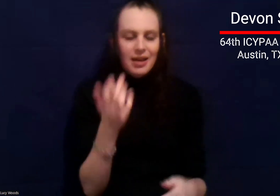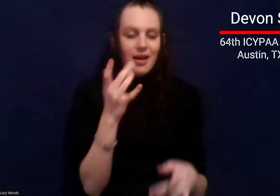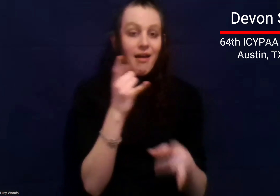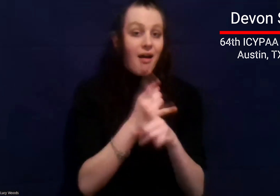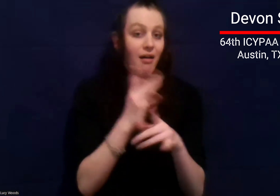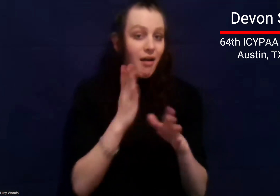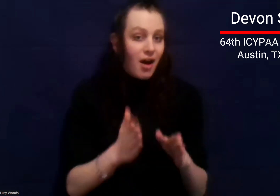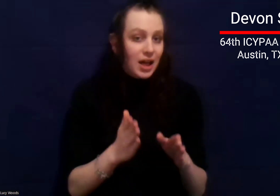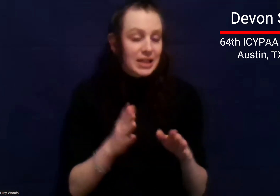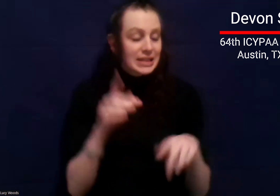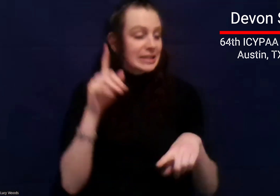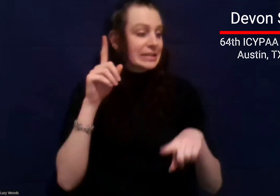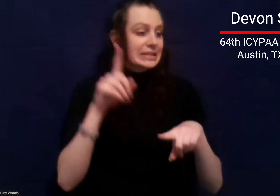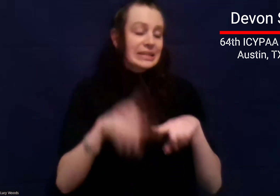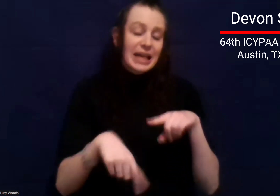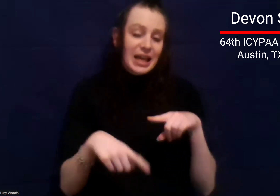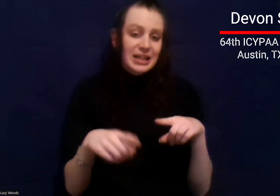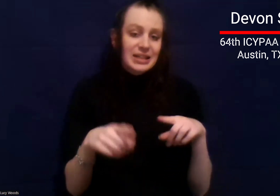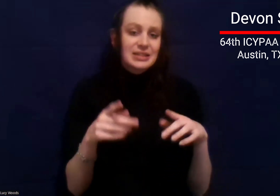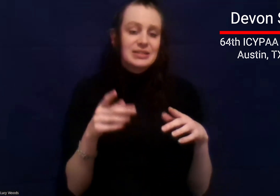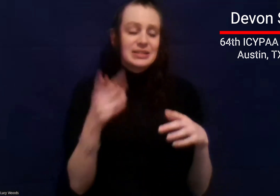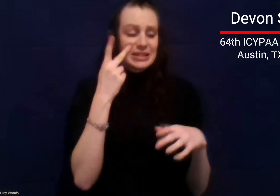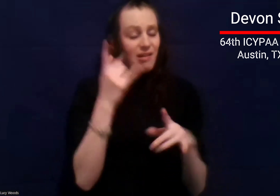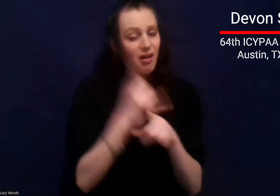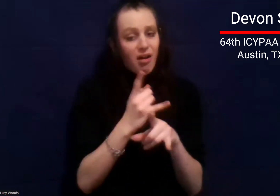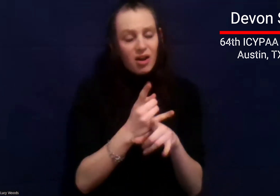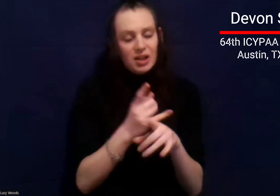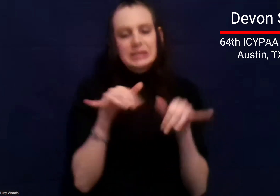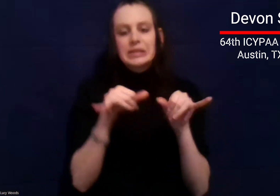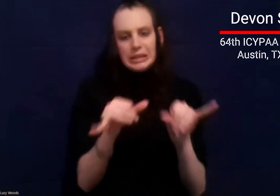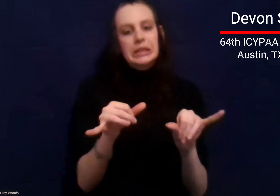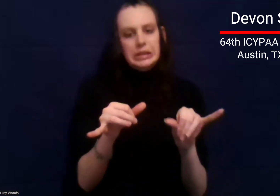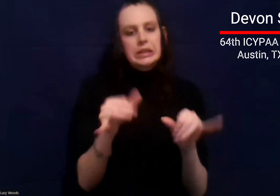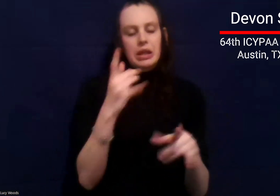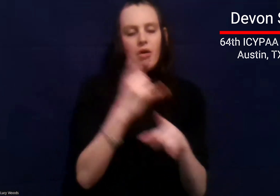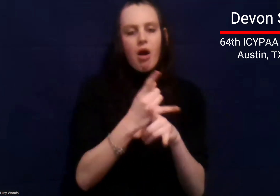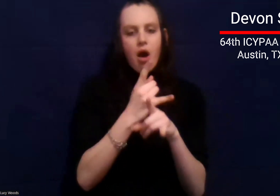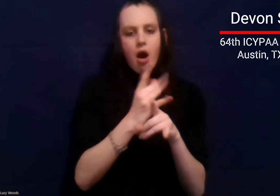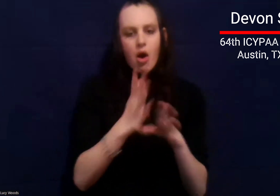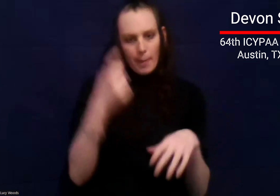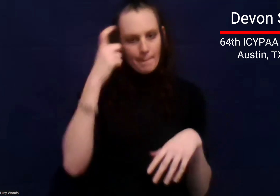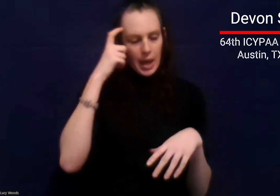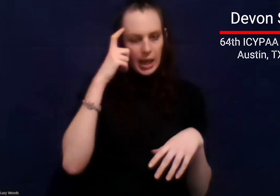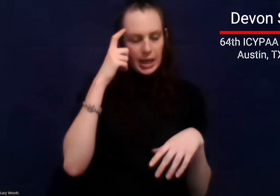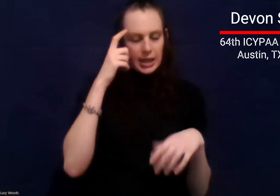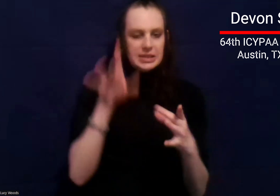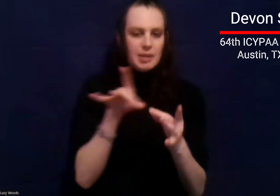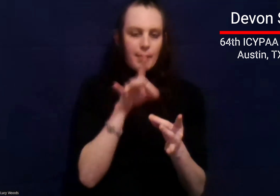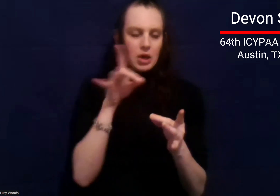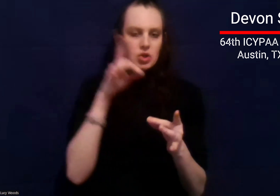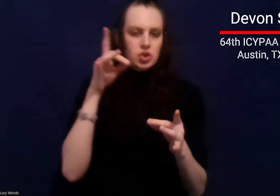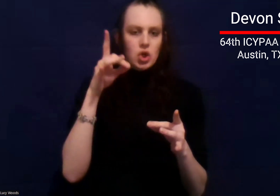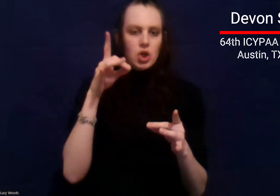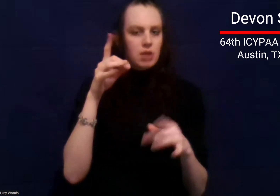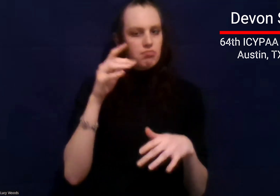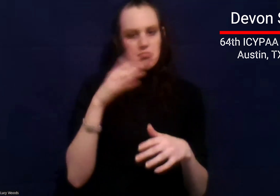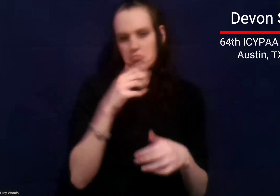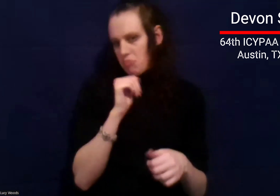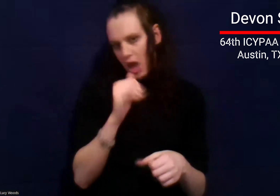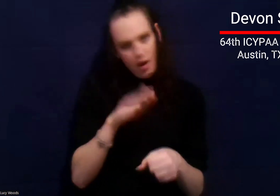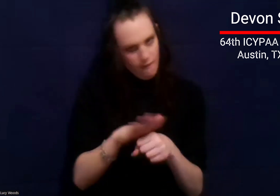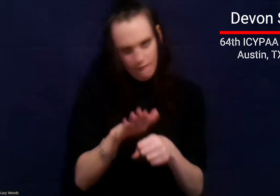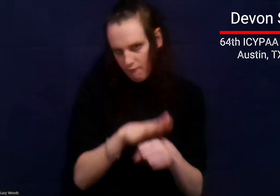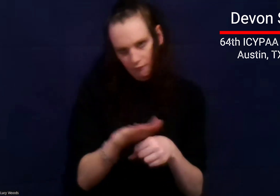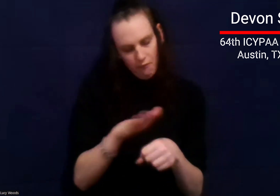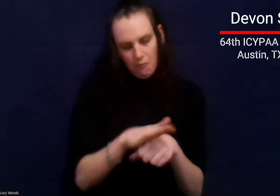them still has an alcoholic mind. There is something the matter with his spiritual status. His only chance for sobriety would be some place